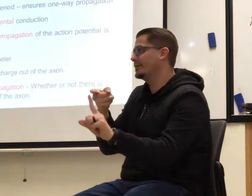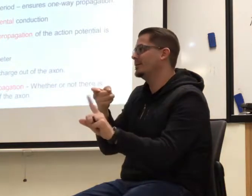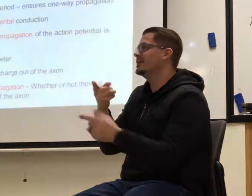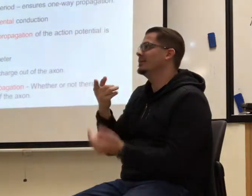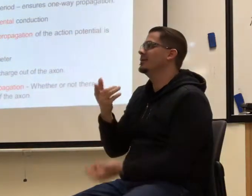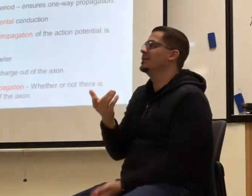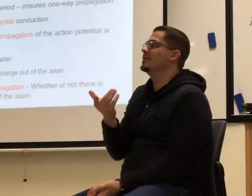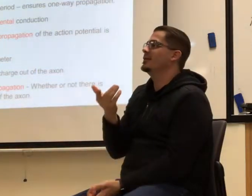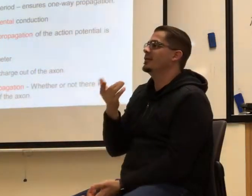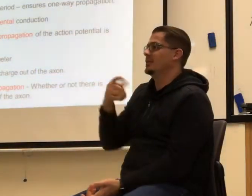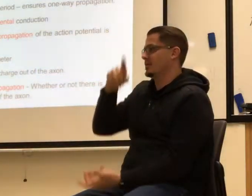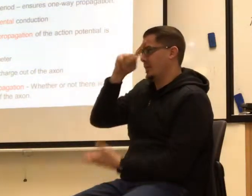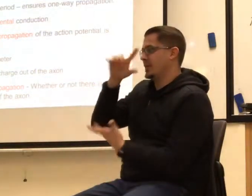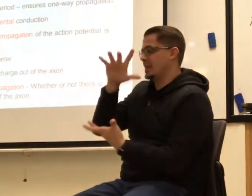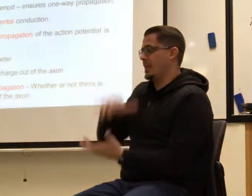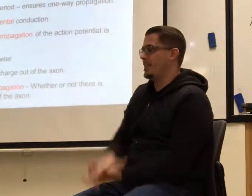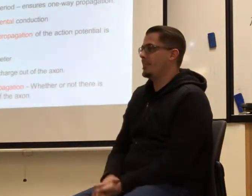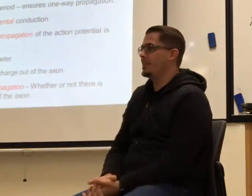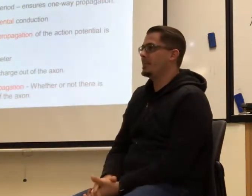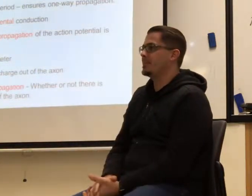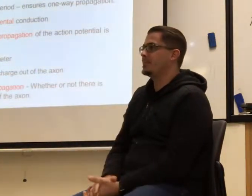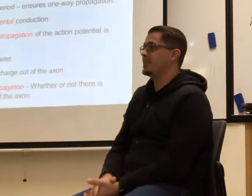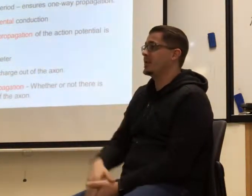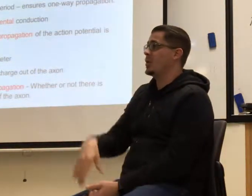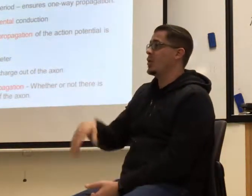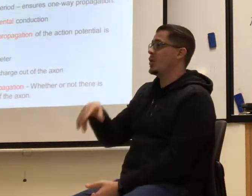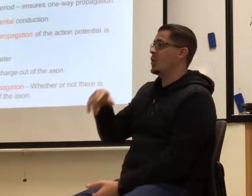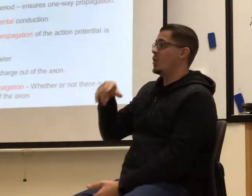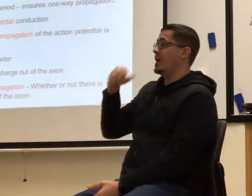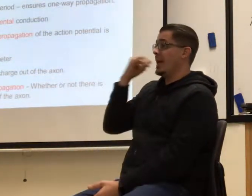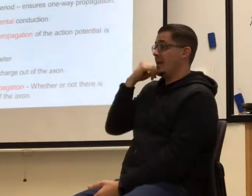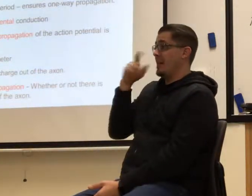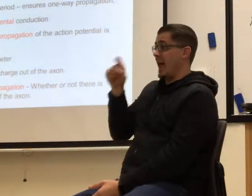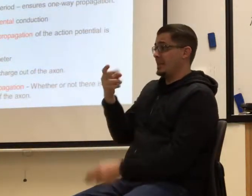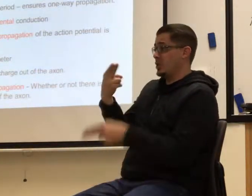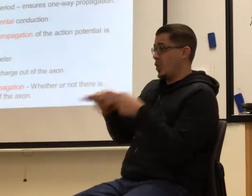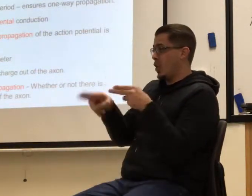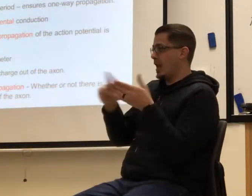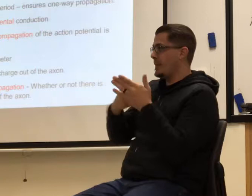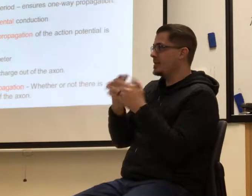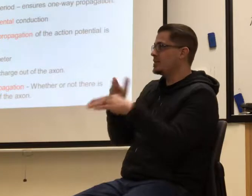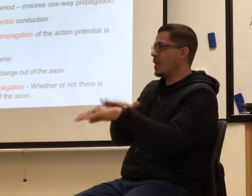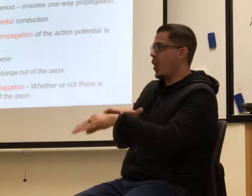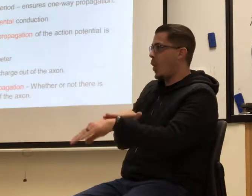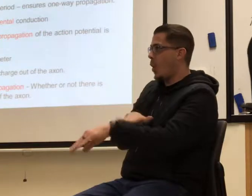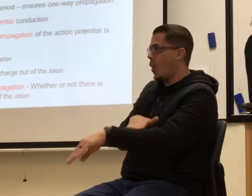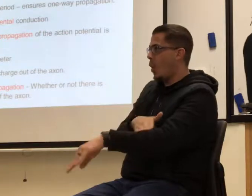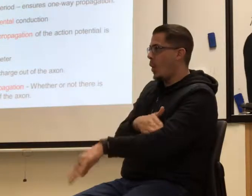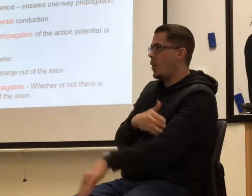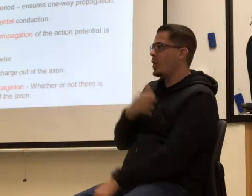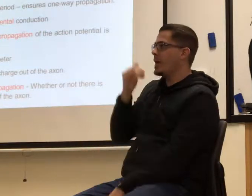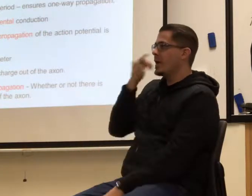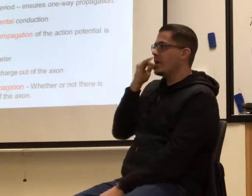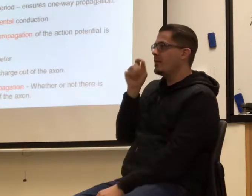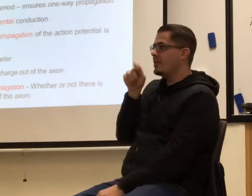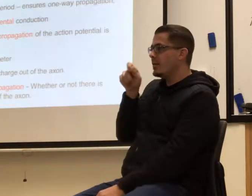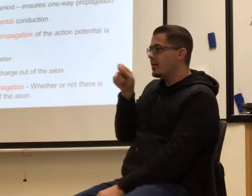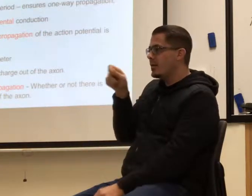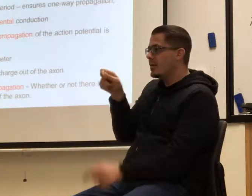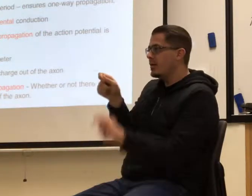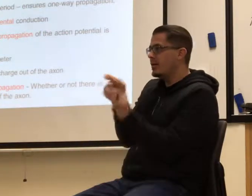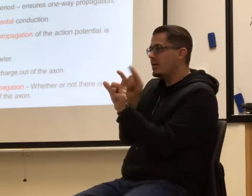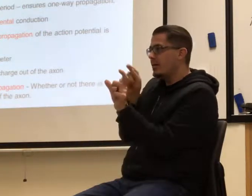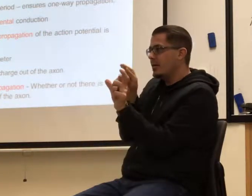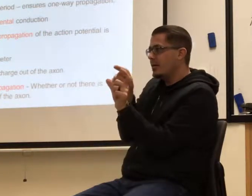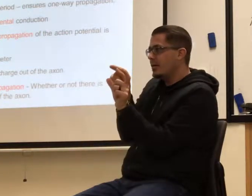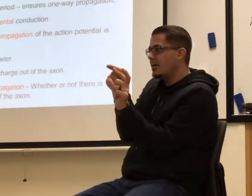guys mix it up. Shorter is slower. It's like, if you gotta go like, ding, ding, ding, ding, ding, ding, ding, ding,